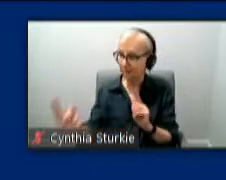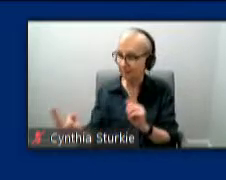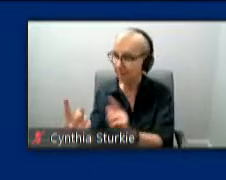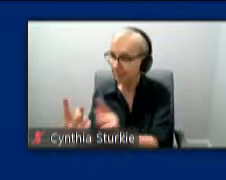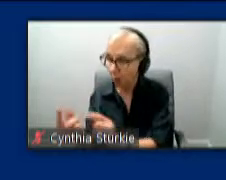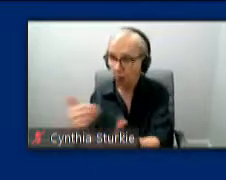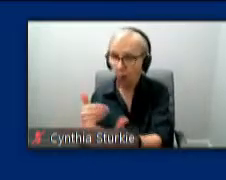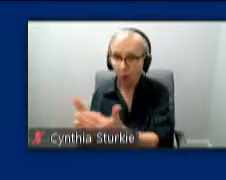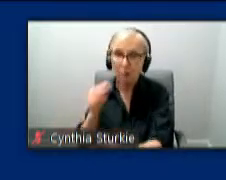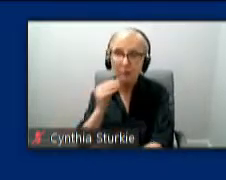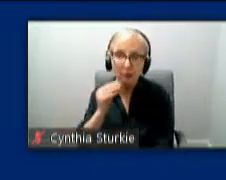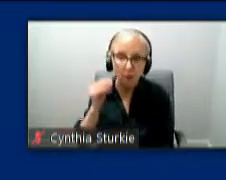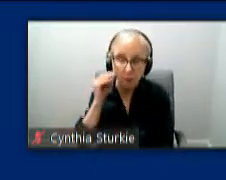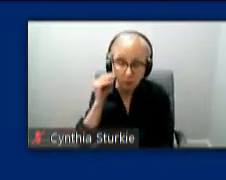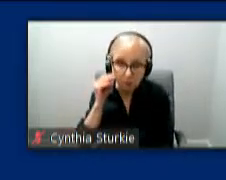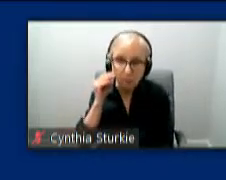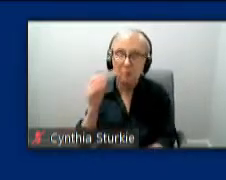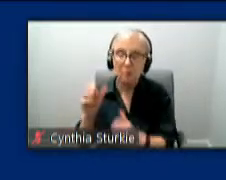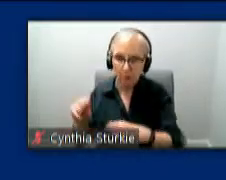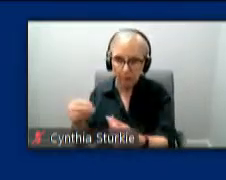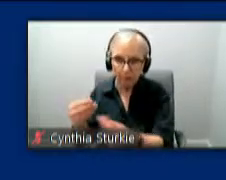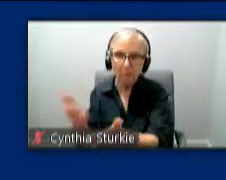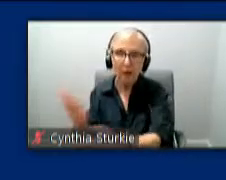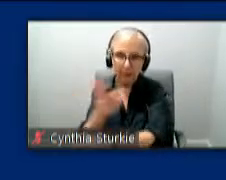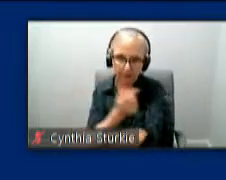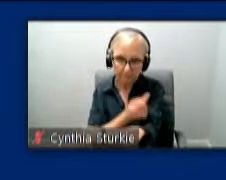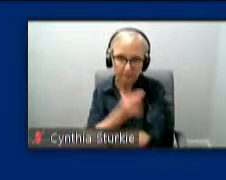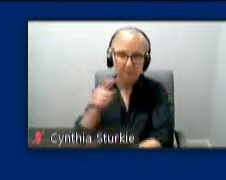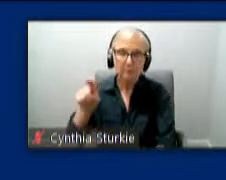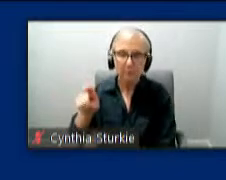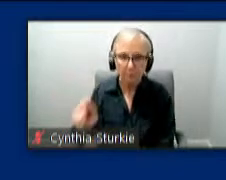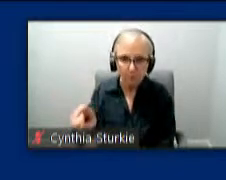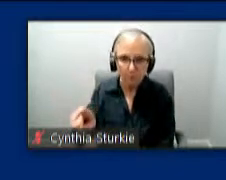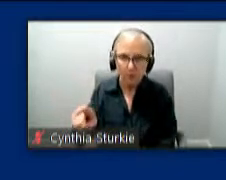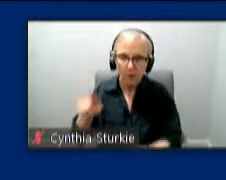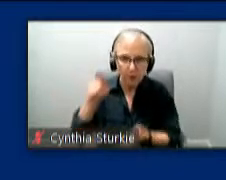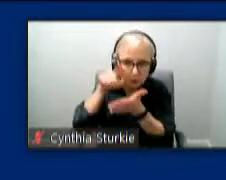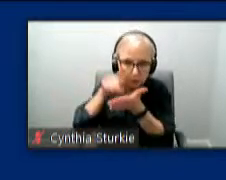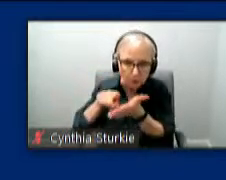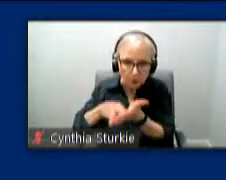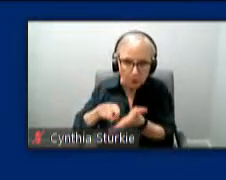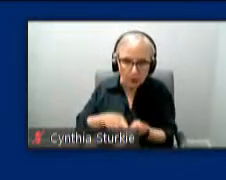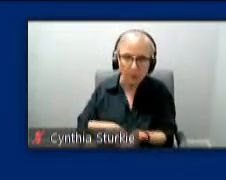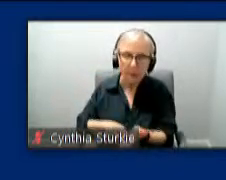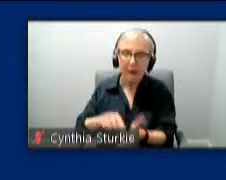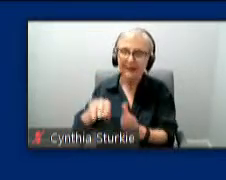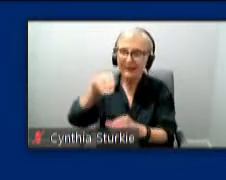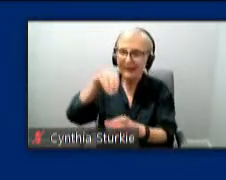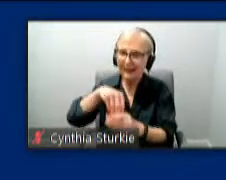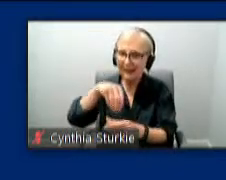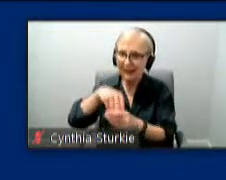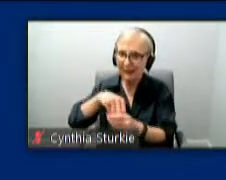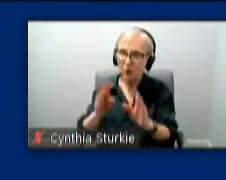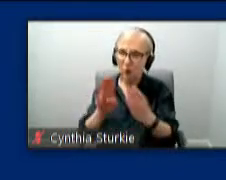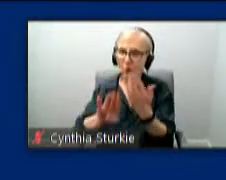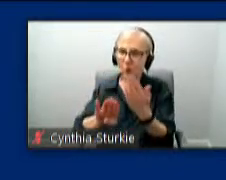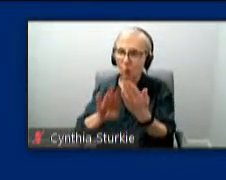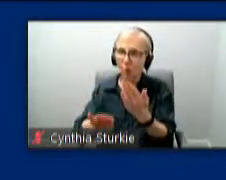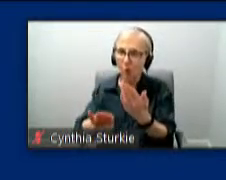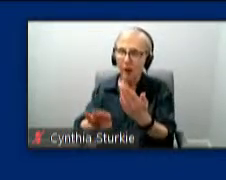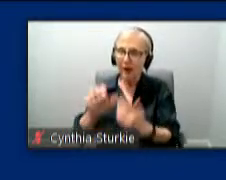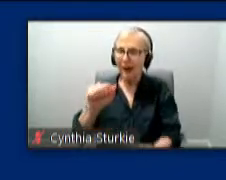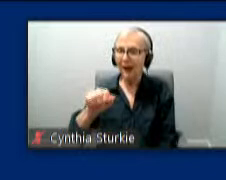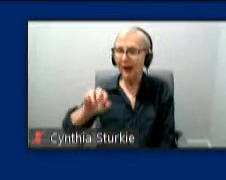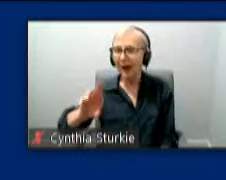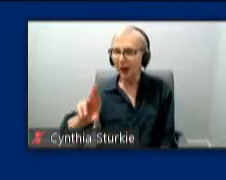get the vaccines that they need. We'll also look into what is the impact of indoor air quality in our schools and in other public